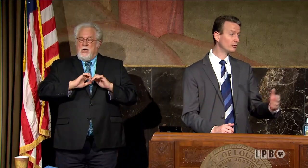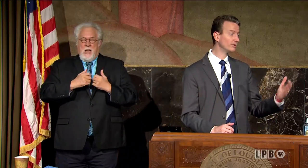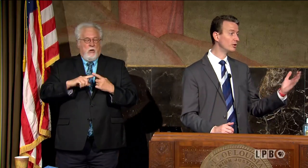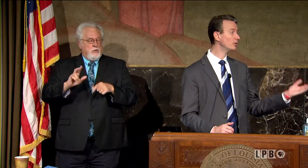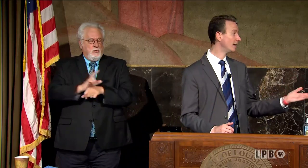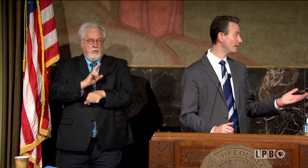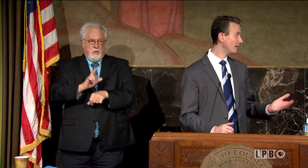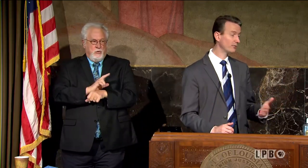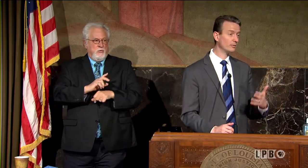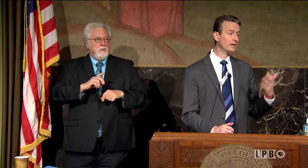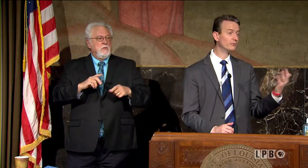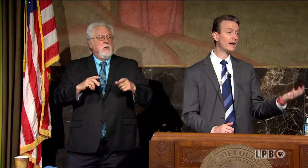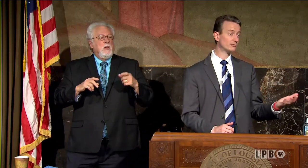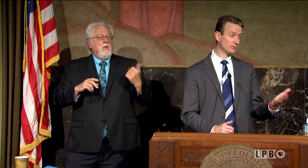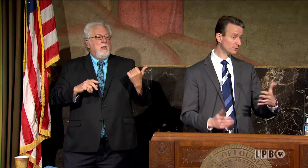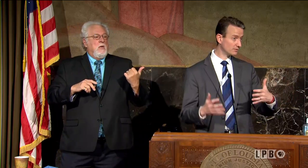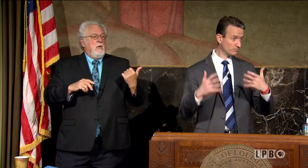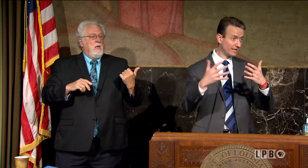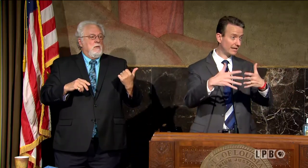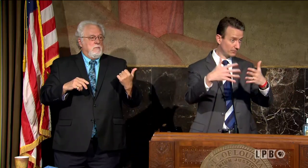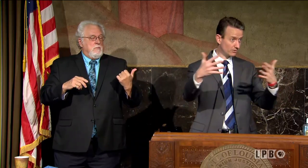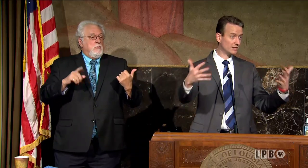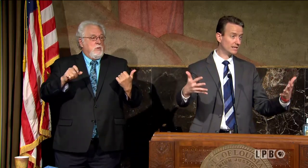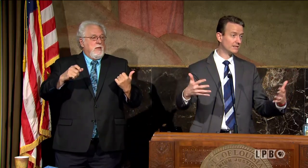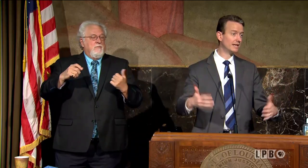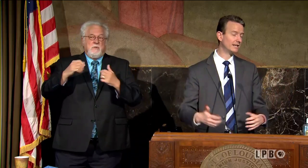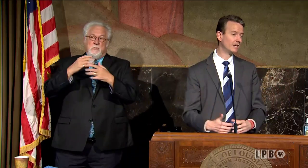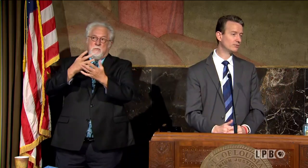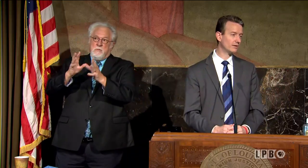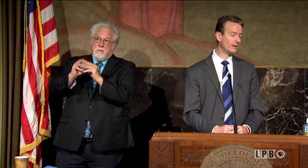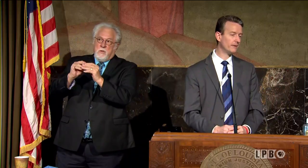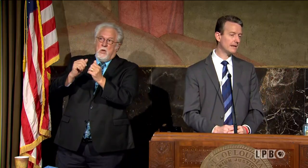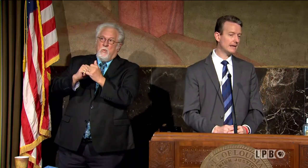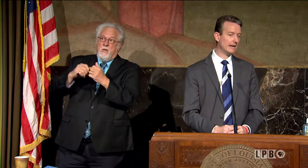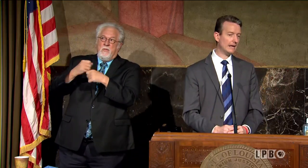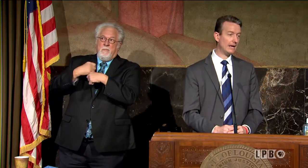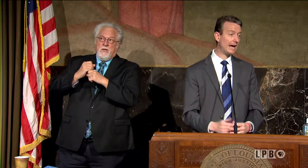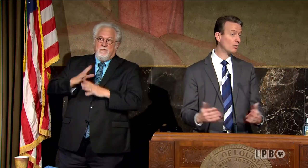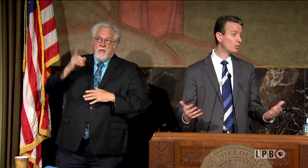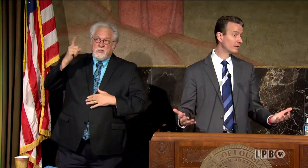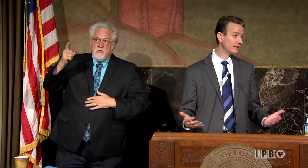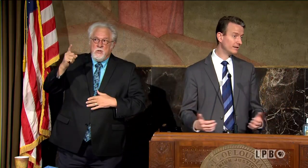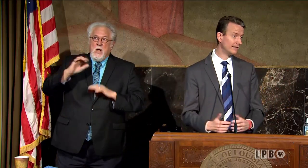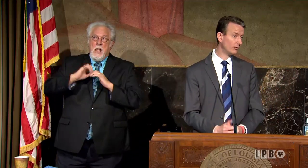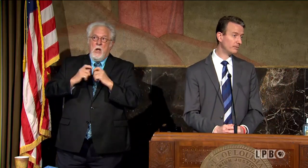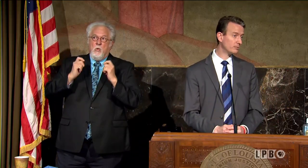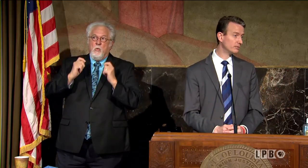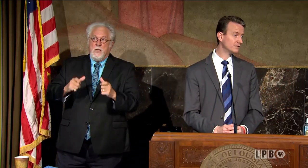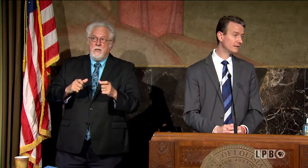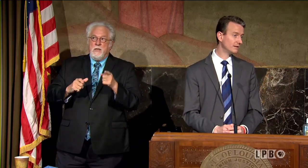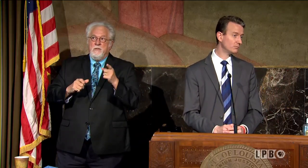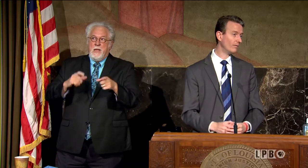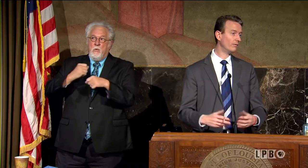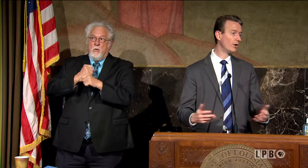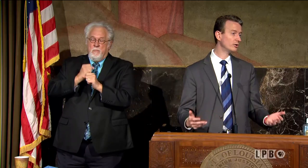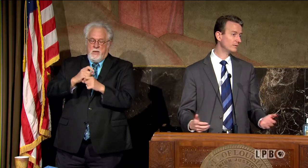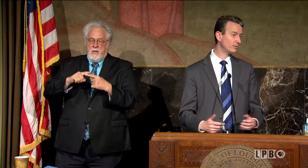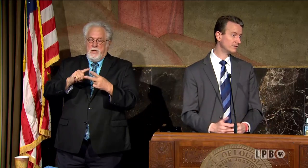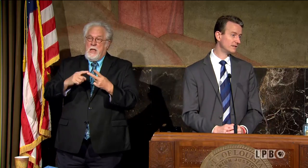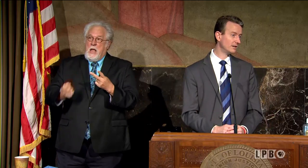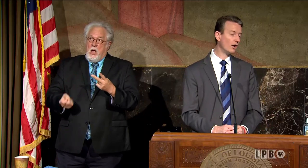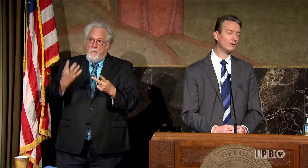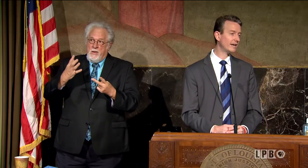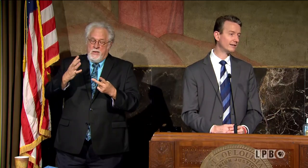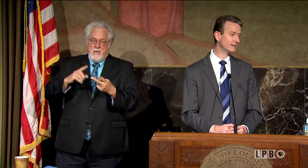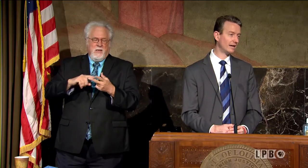them. We don't even know yet from the manufacturers, because again, there's a need to then engage with them, how quickly they will be producing these, what volume